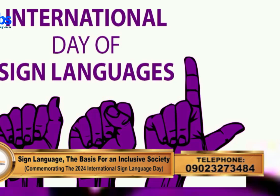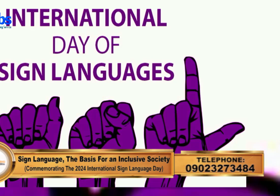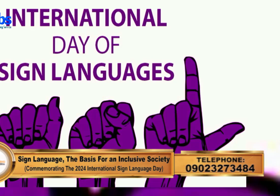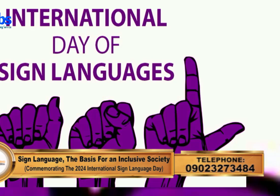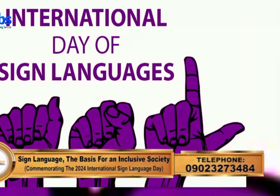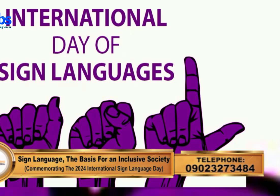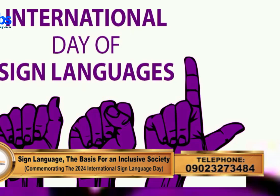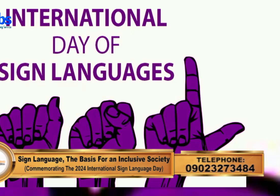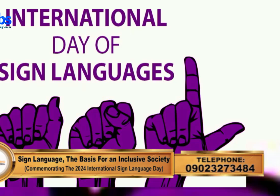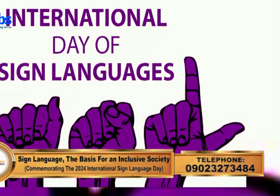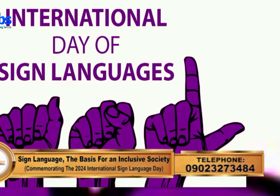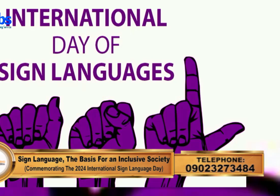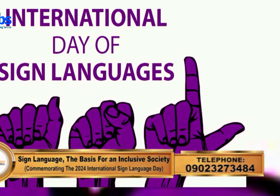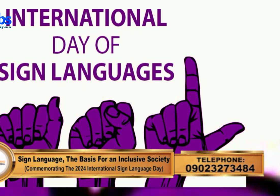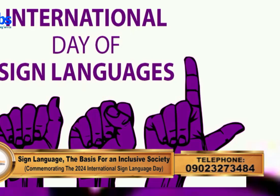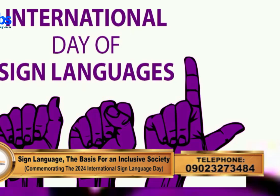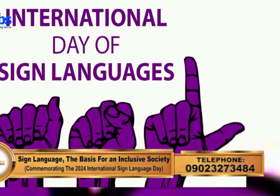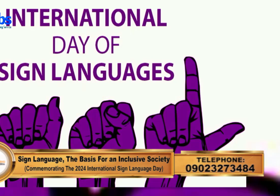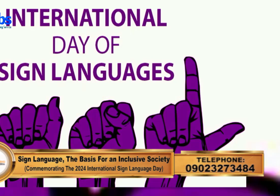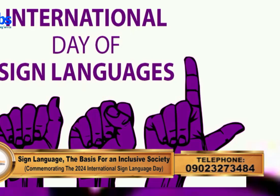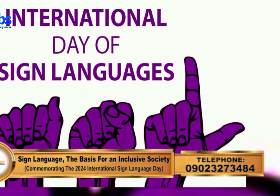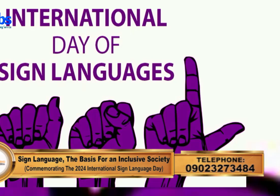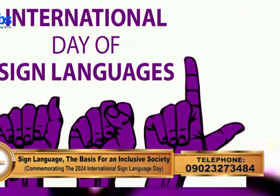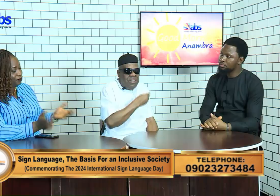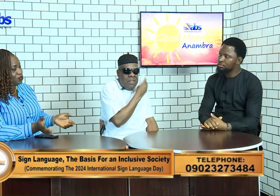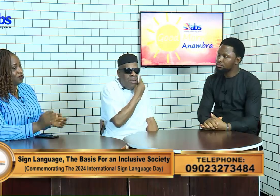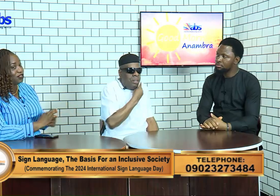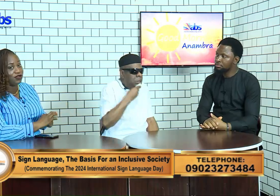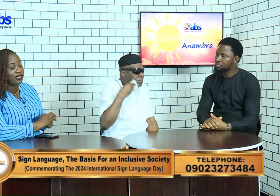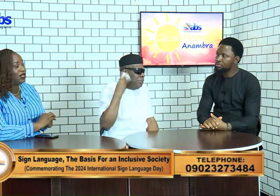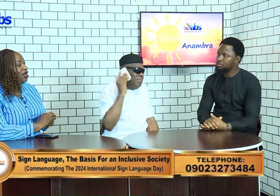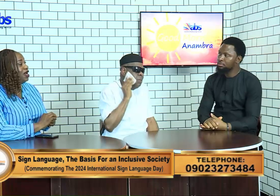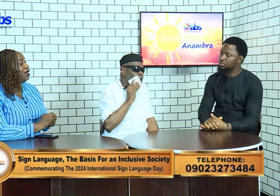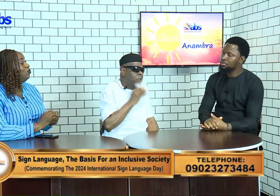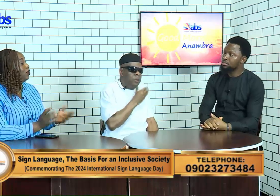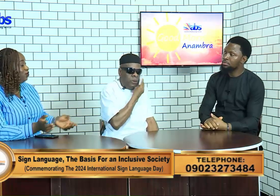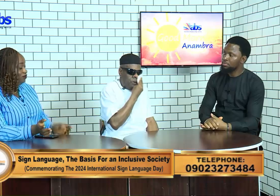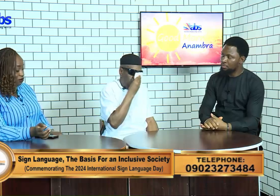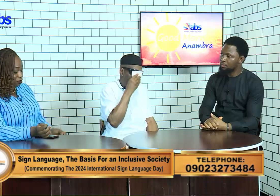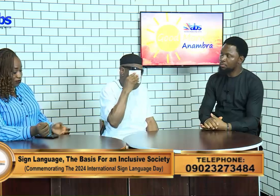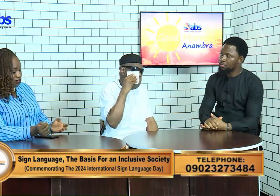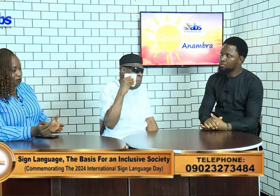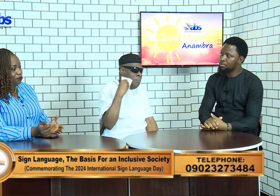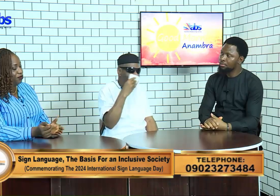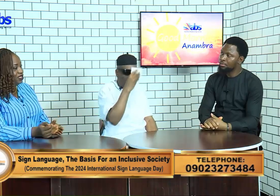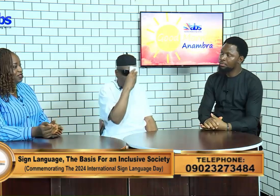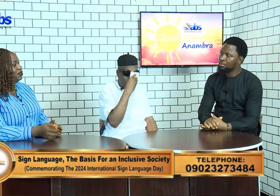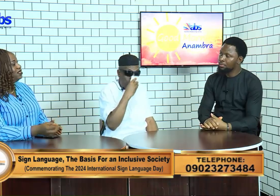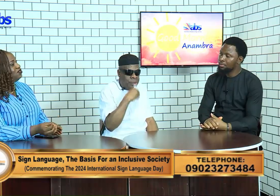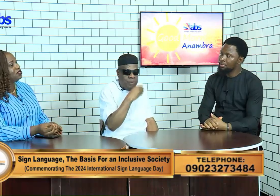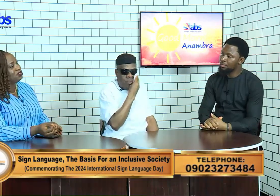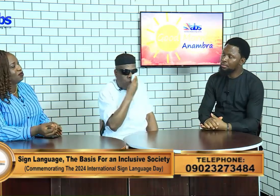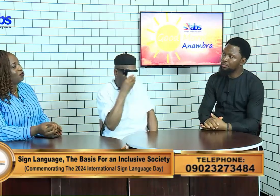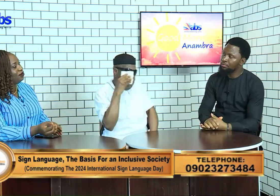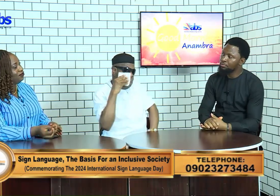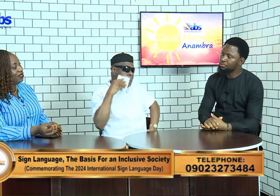of, sign language communication and all that. Of course, we are joining the world all over to commemorate it, but it's